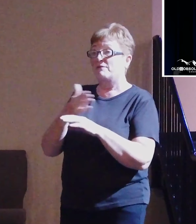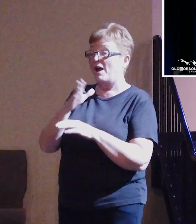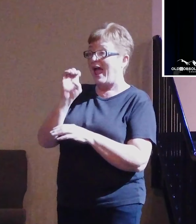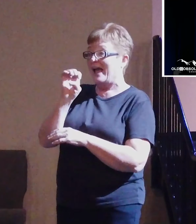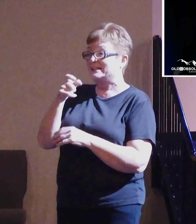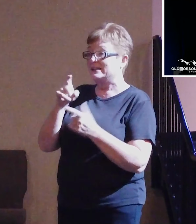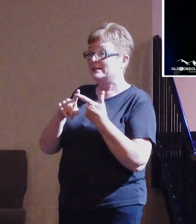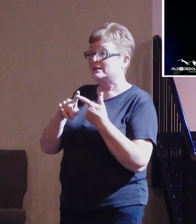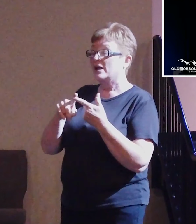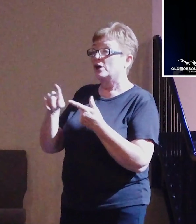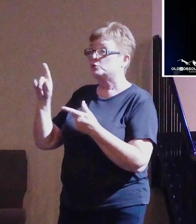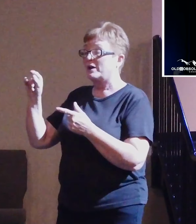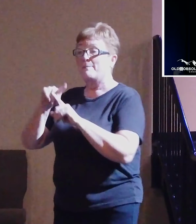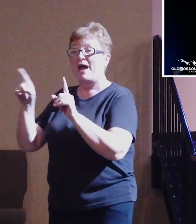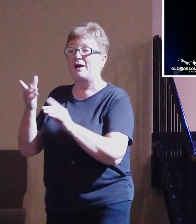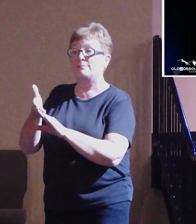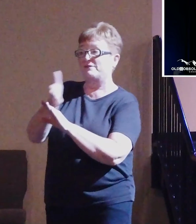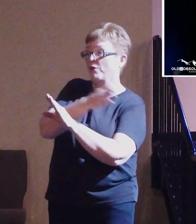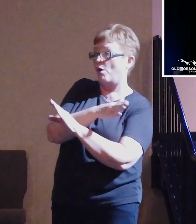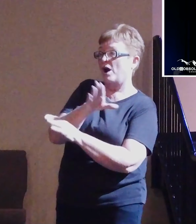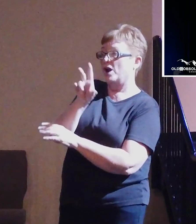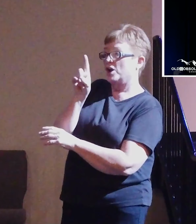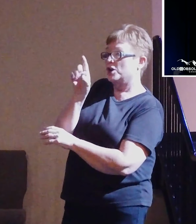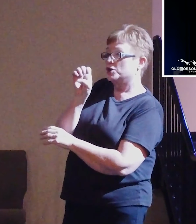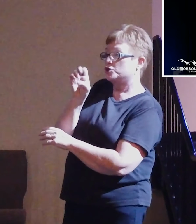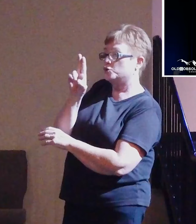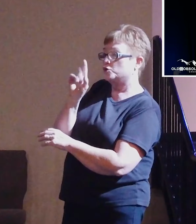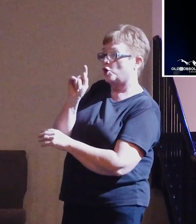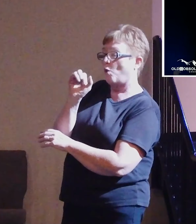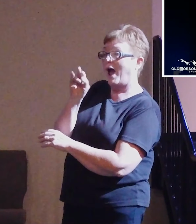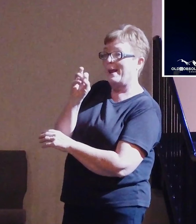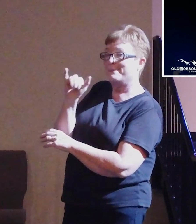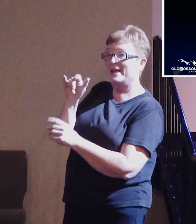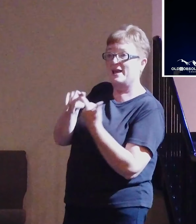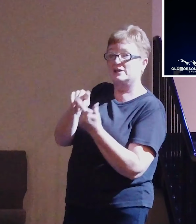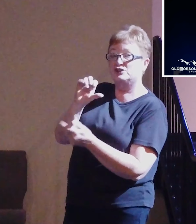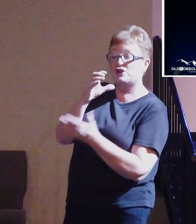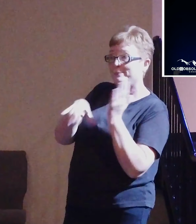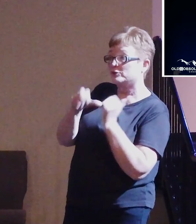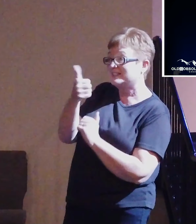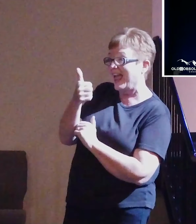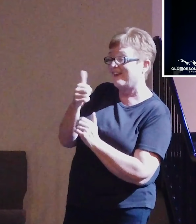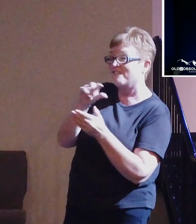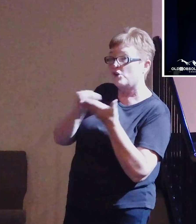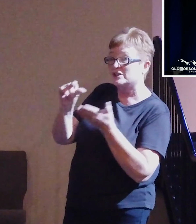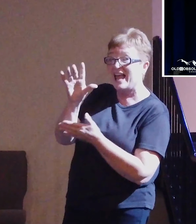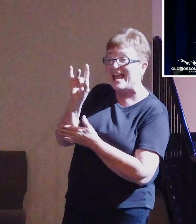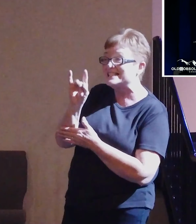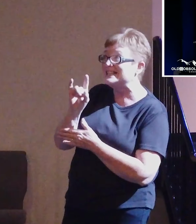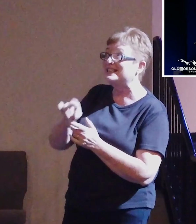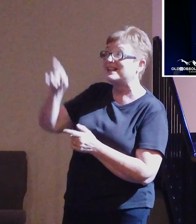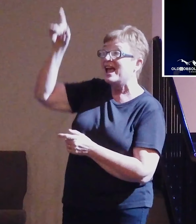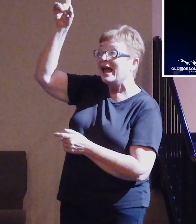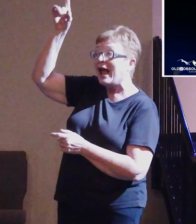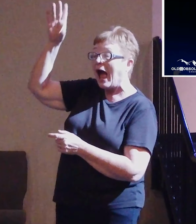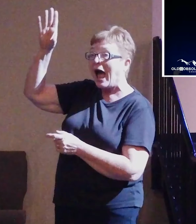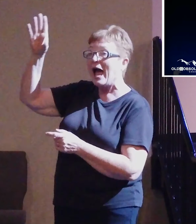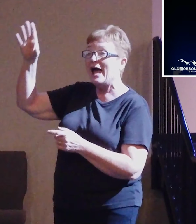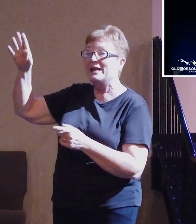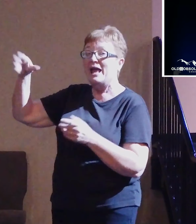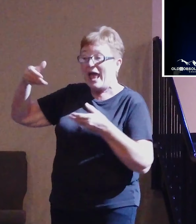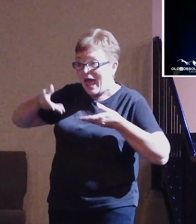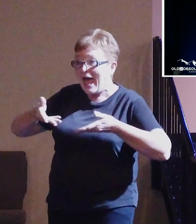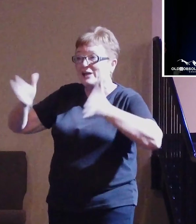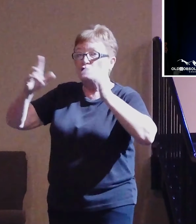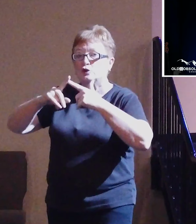Deuteronomy 10. And in Deuteronomy 10, verse 18, it says, He executes justice for the